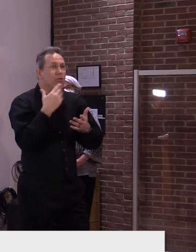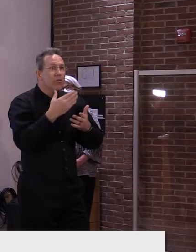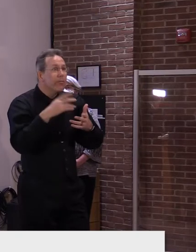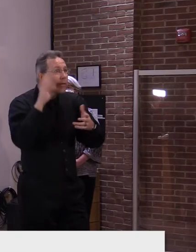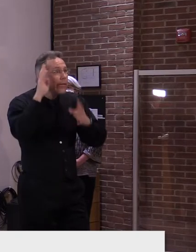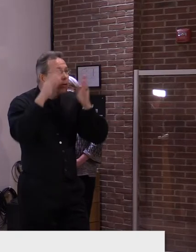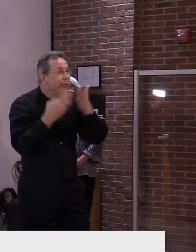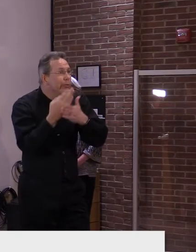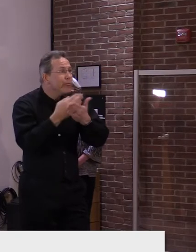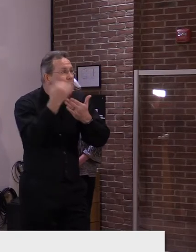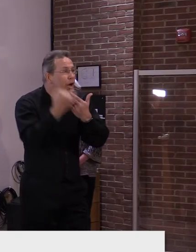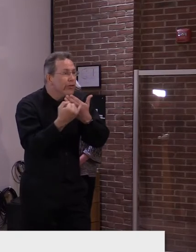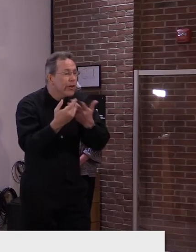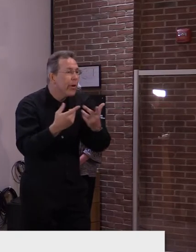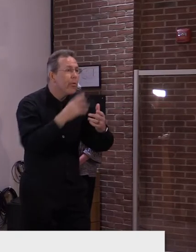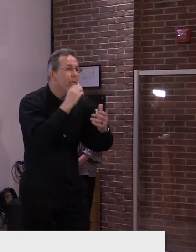or